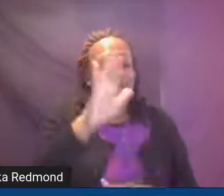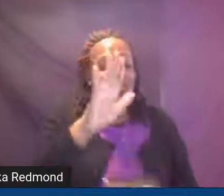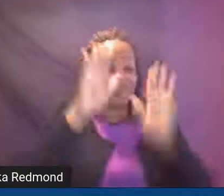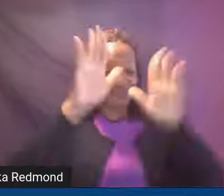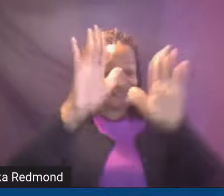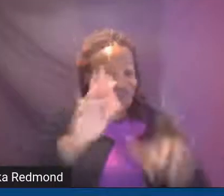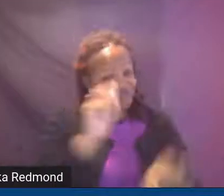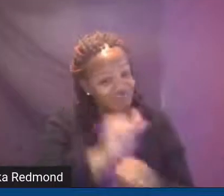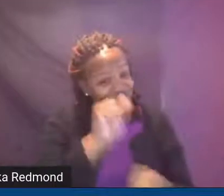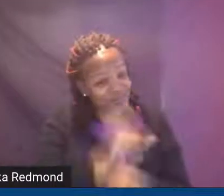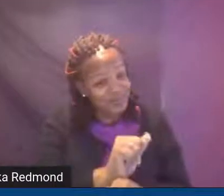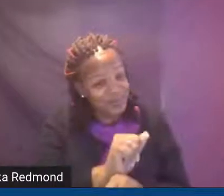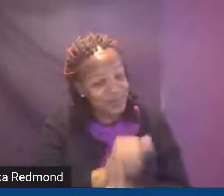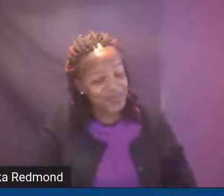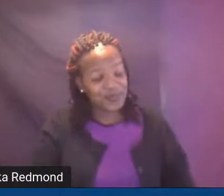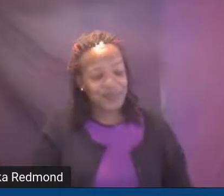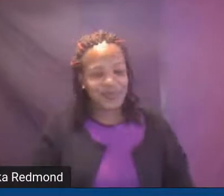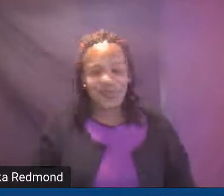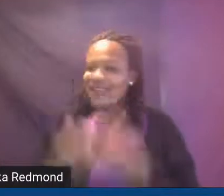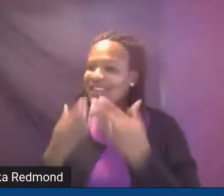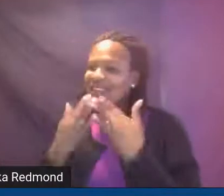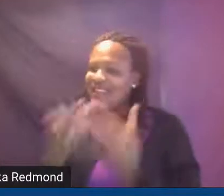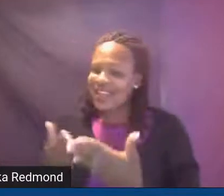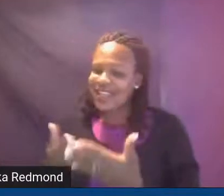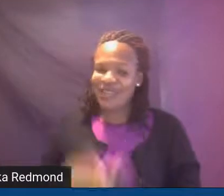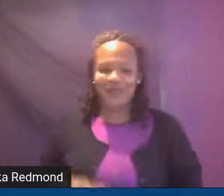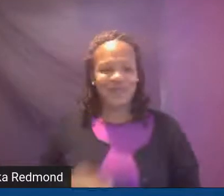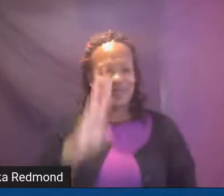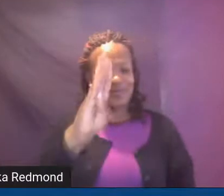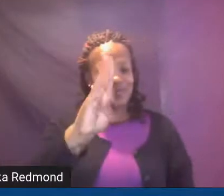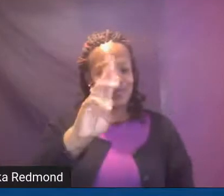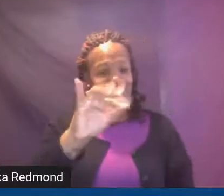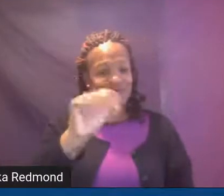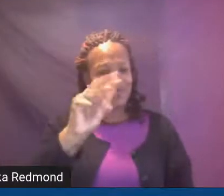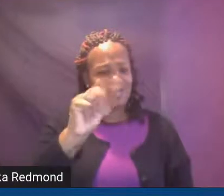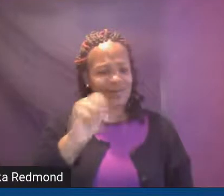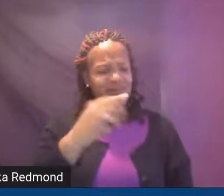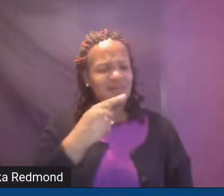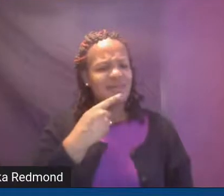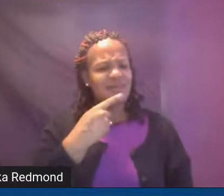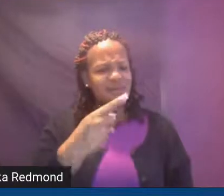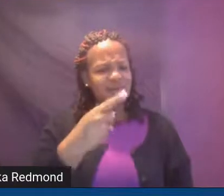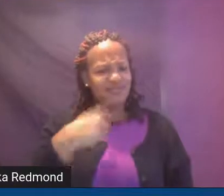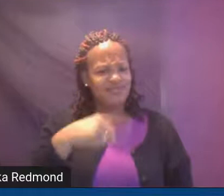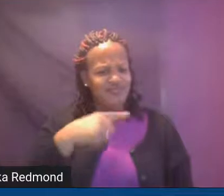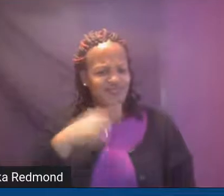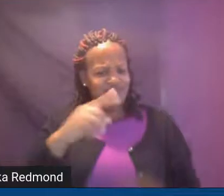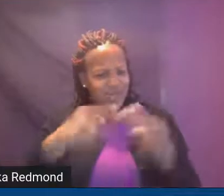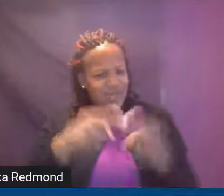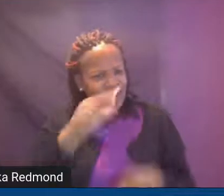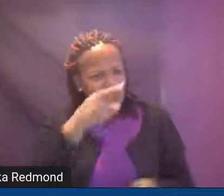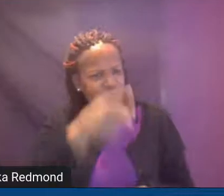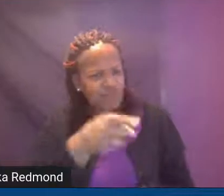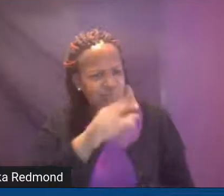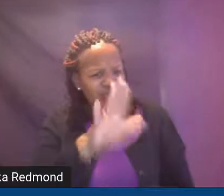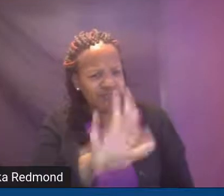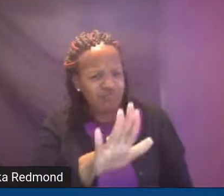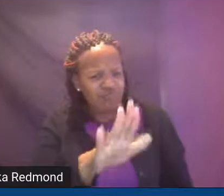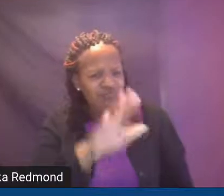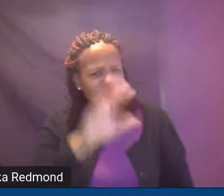Thank you. So Bryan, let's start with, tell us a little bit about you and you know, your why, because I you know, as I